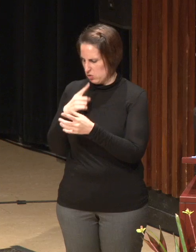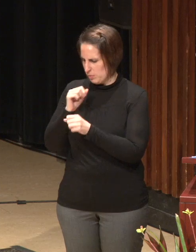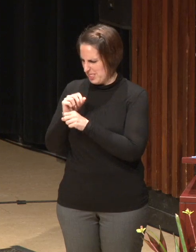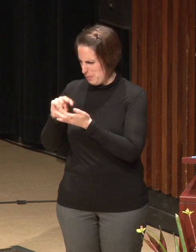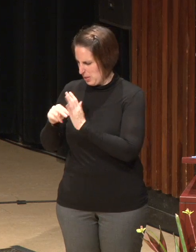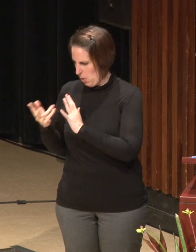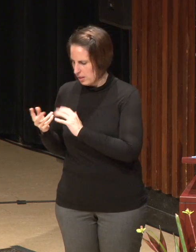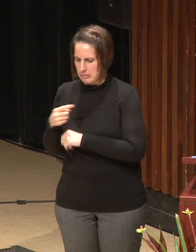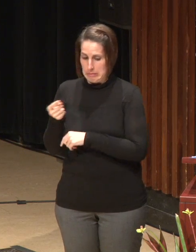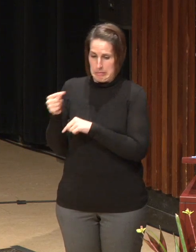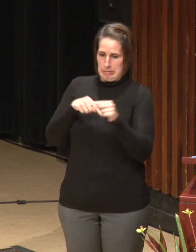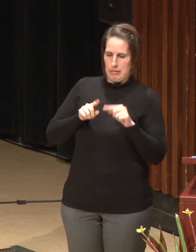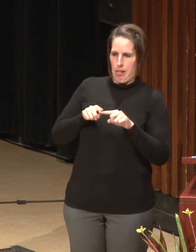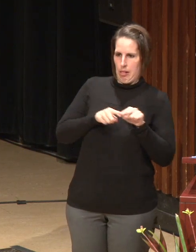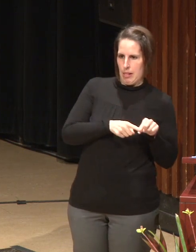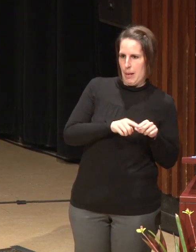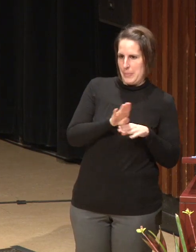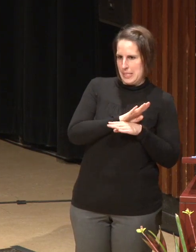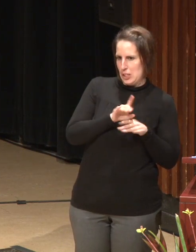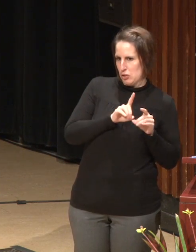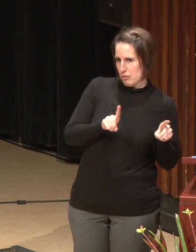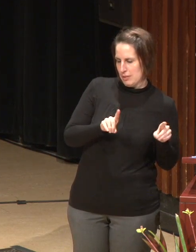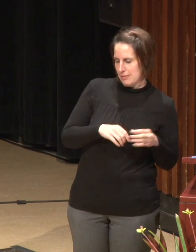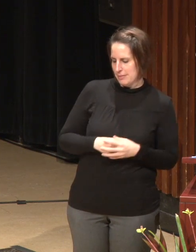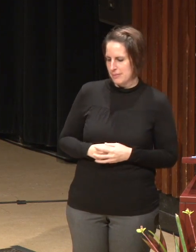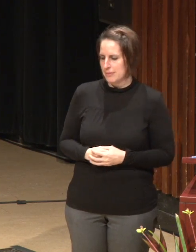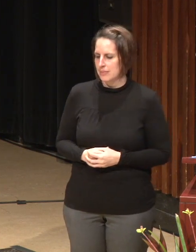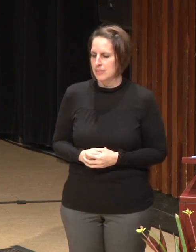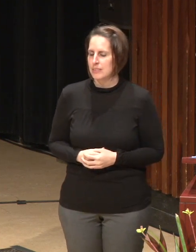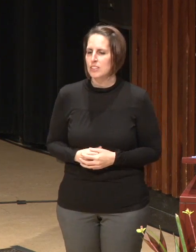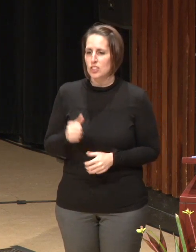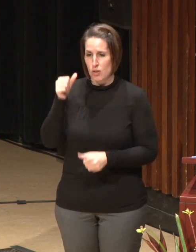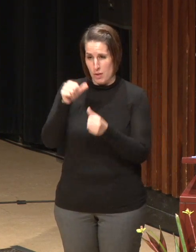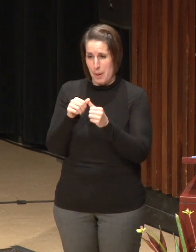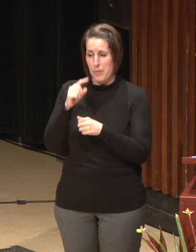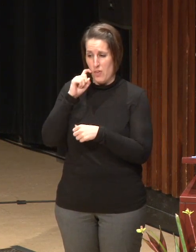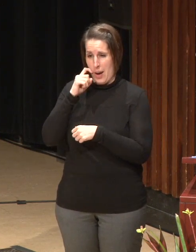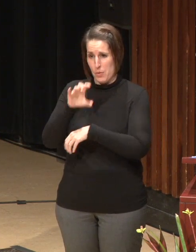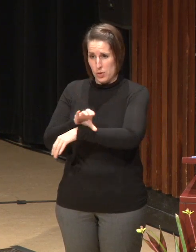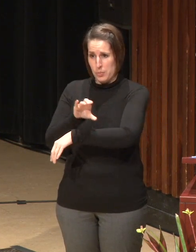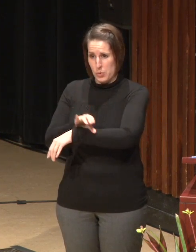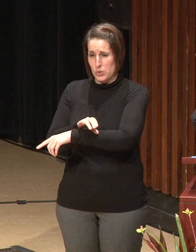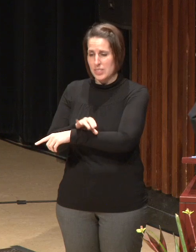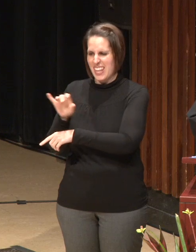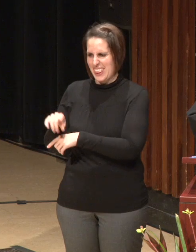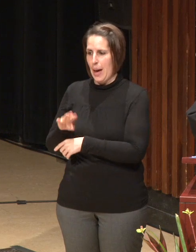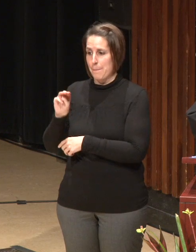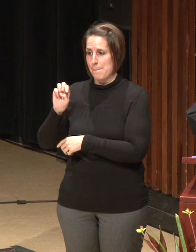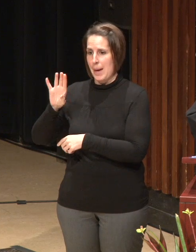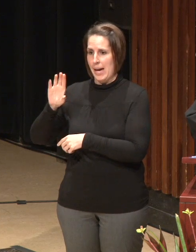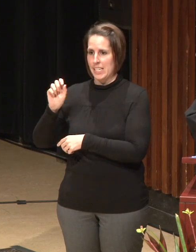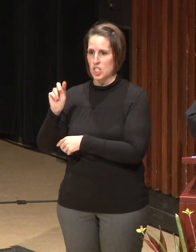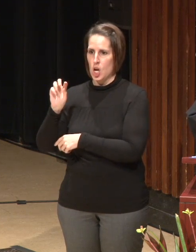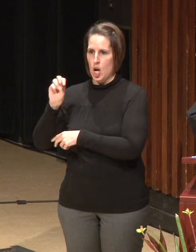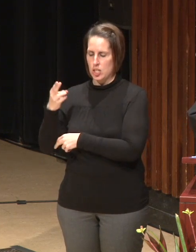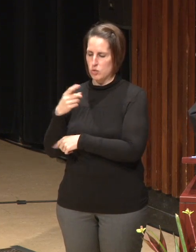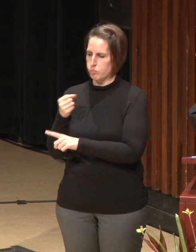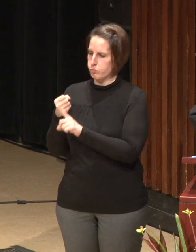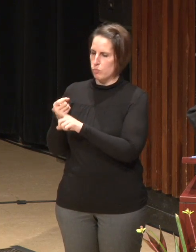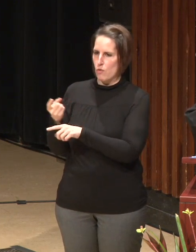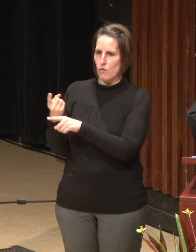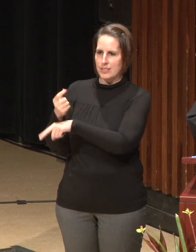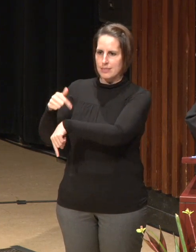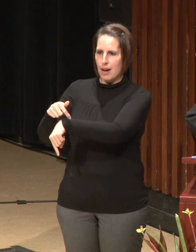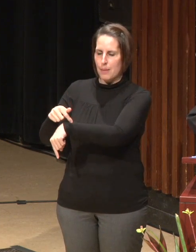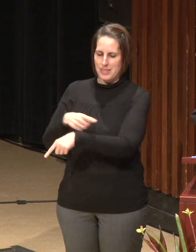mean. So, just like the Macintosh came around at the right time for Apple, this program came around at the right time for me.